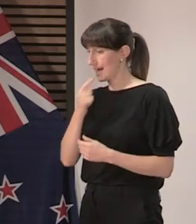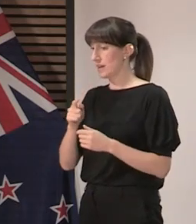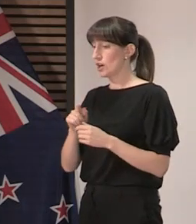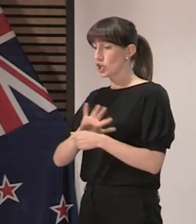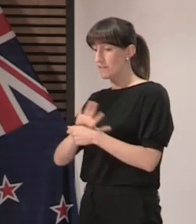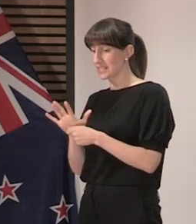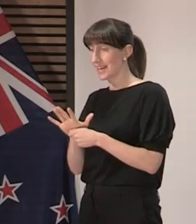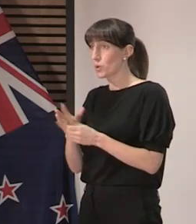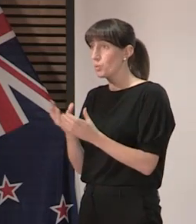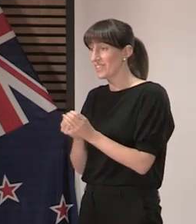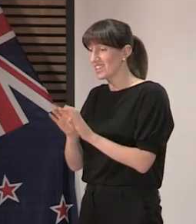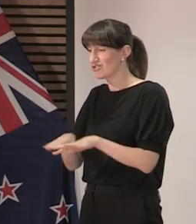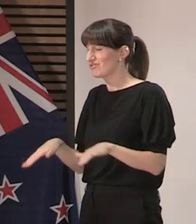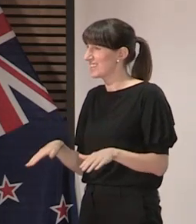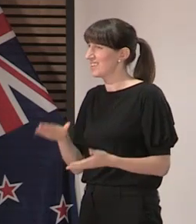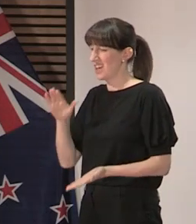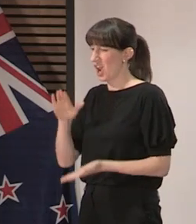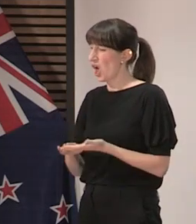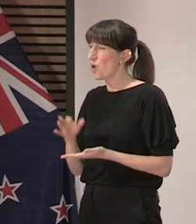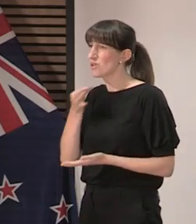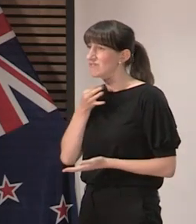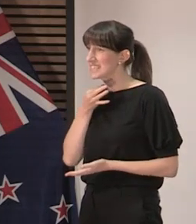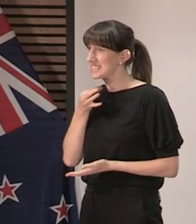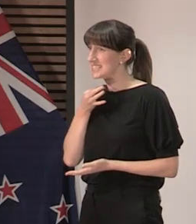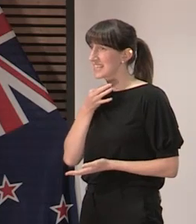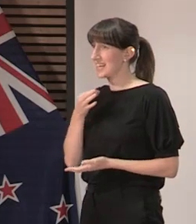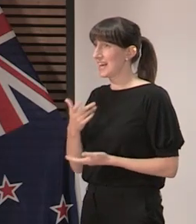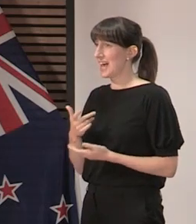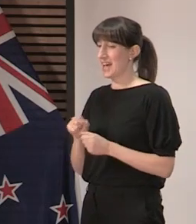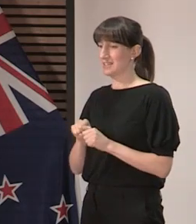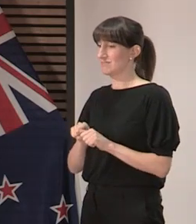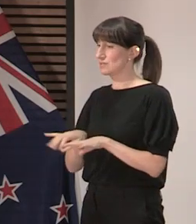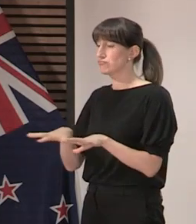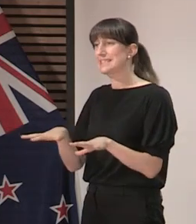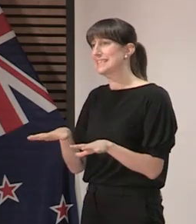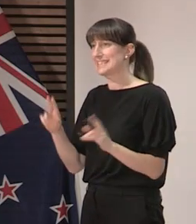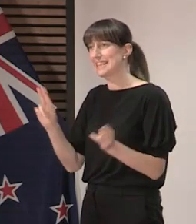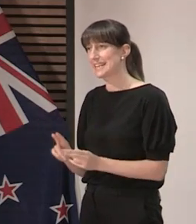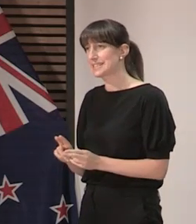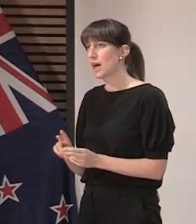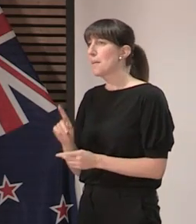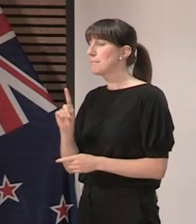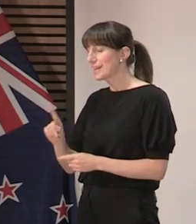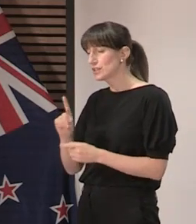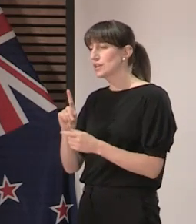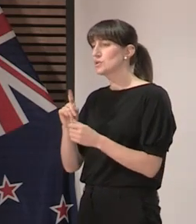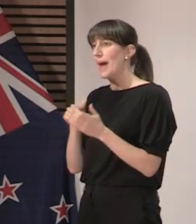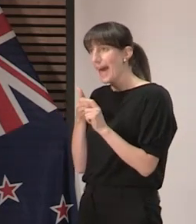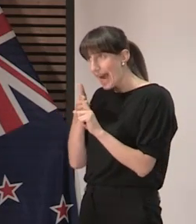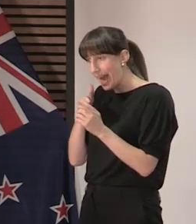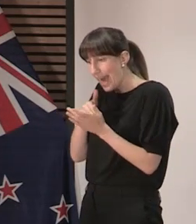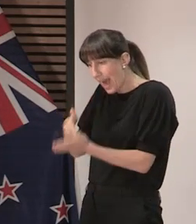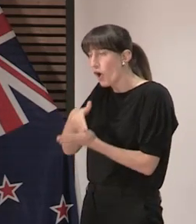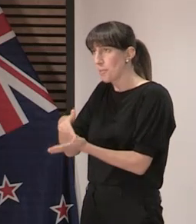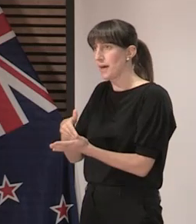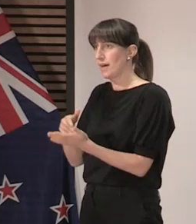possible to ensure that children are within the same group each day and that there is no mixing between groups. To be clear, it is safe